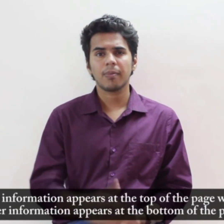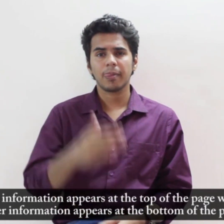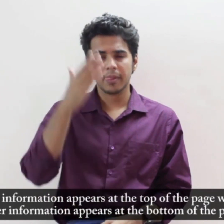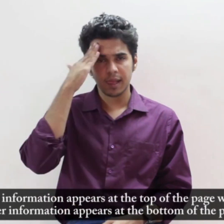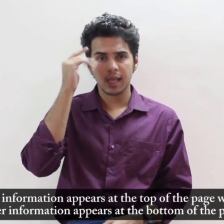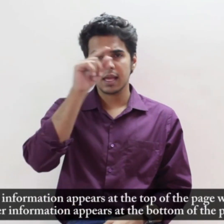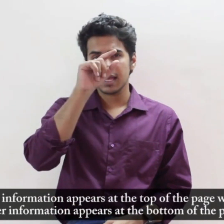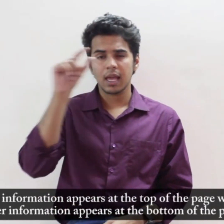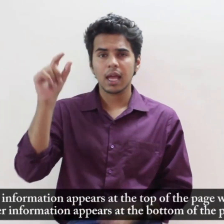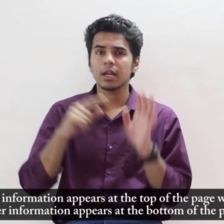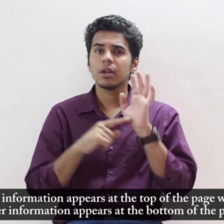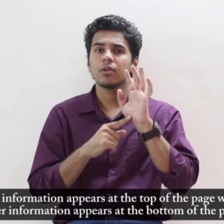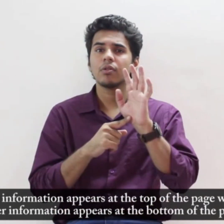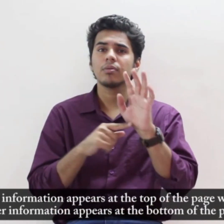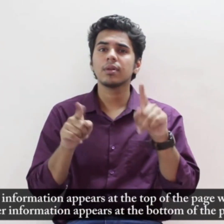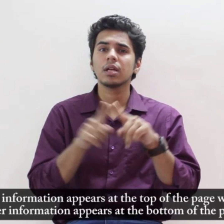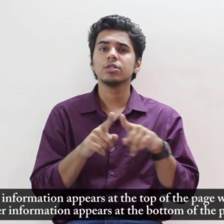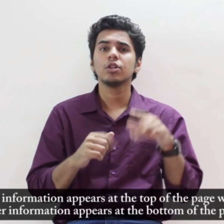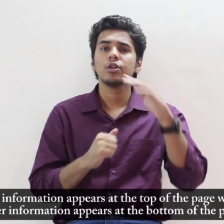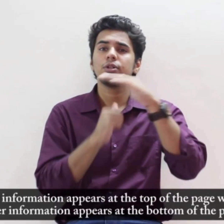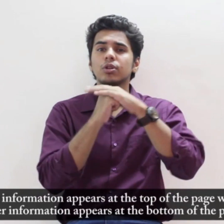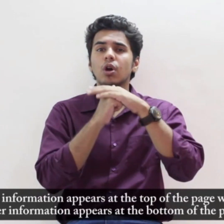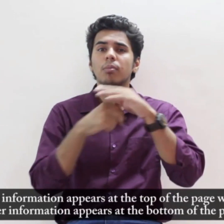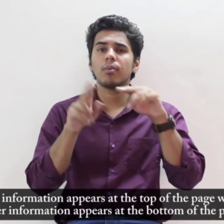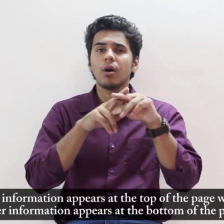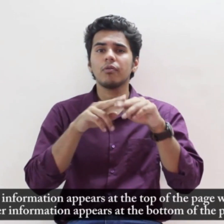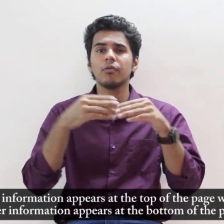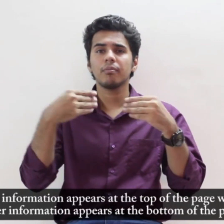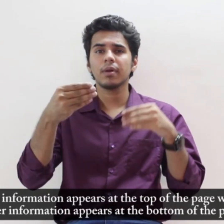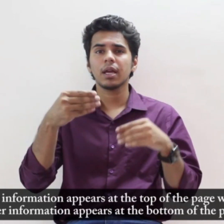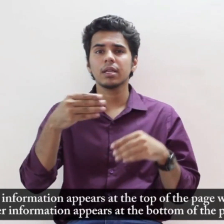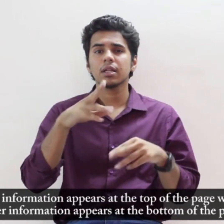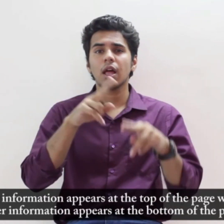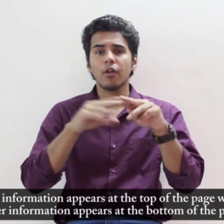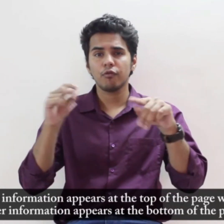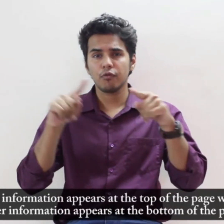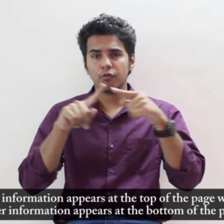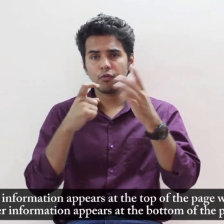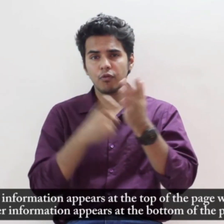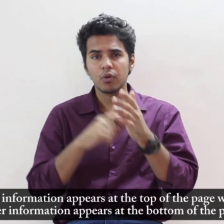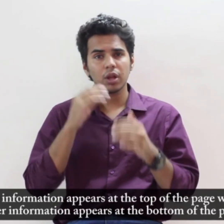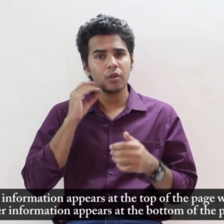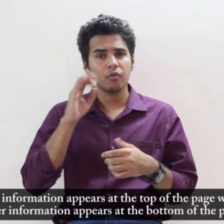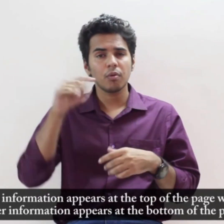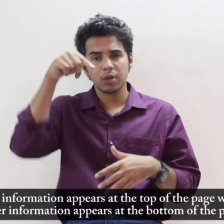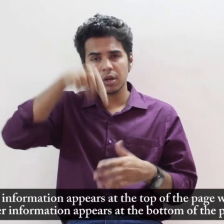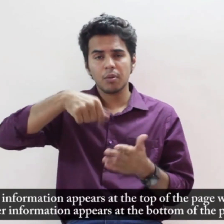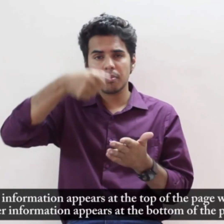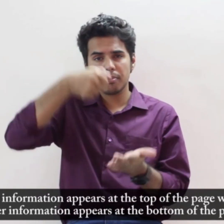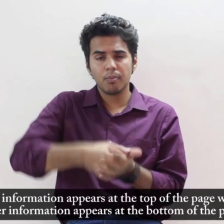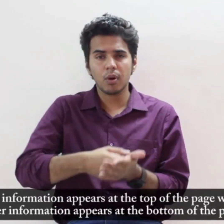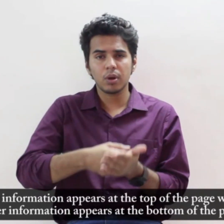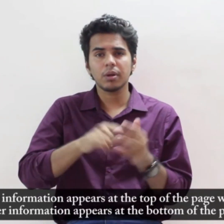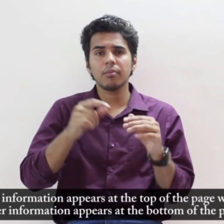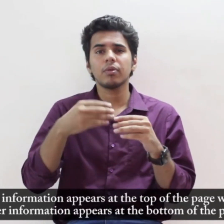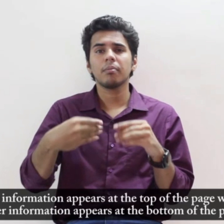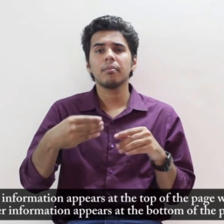The header information appears on the top of the page, whereas the footer information appears at the bottom of the page.